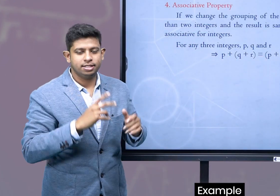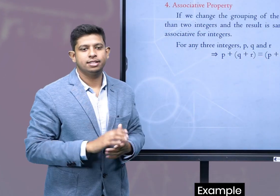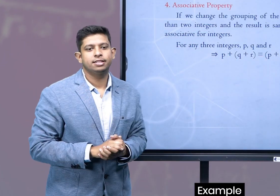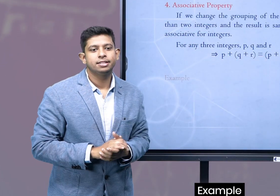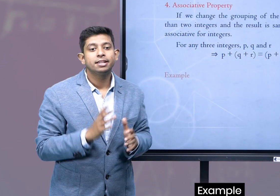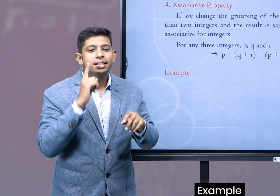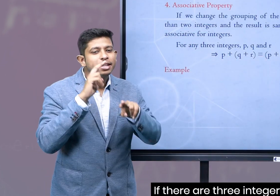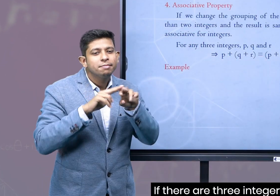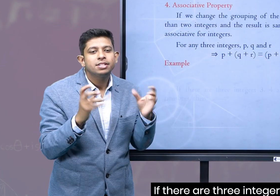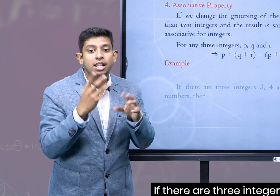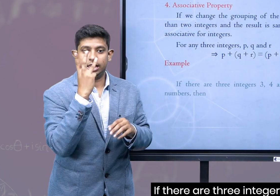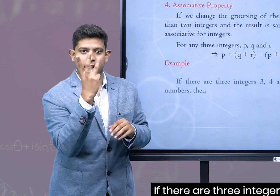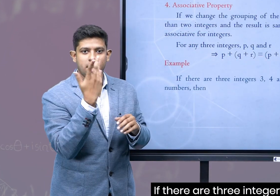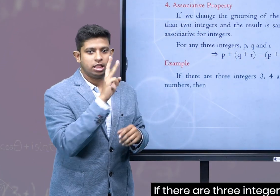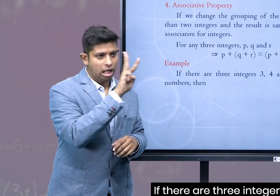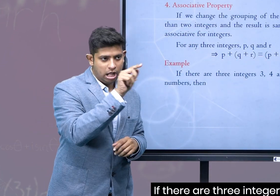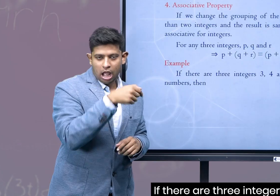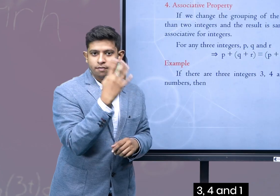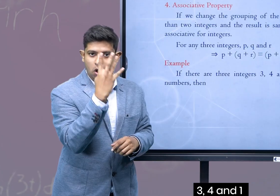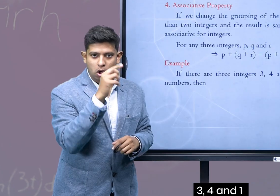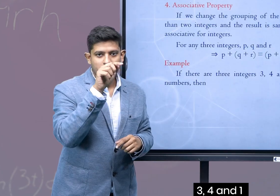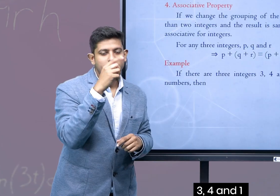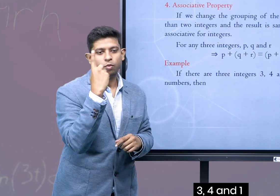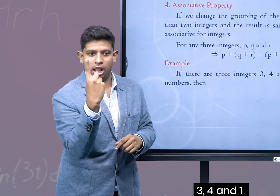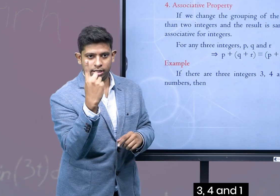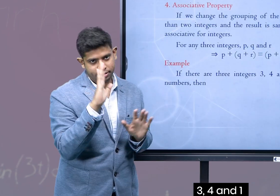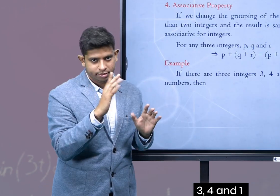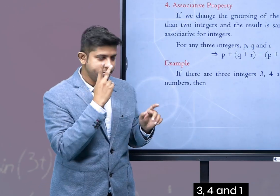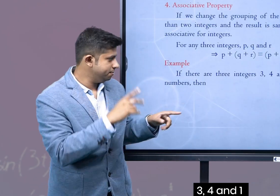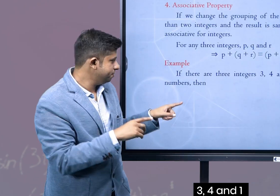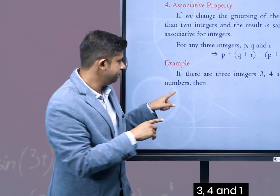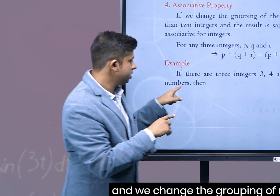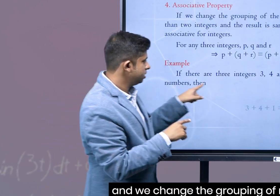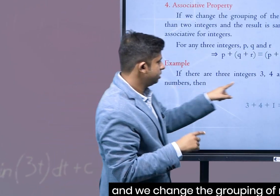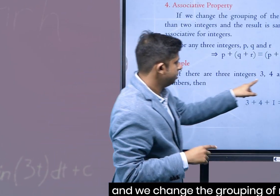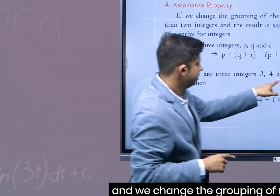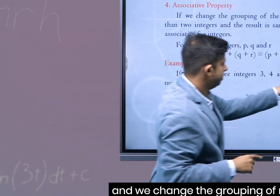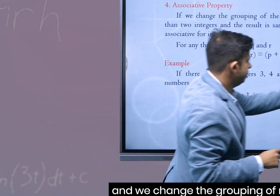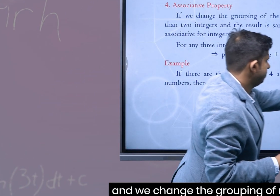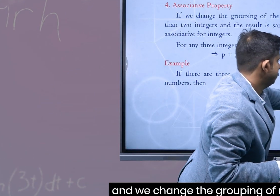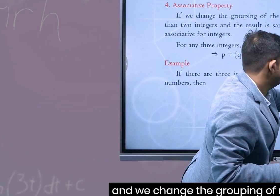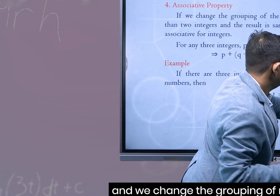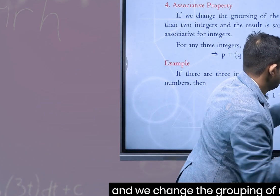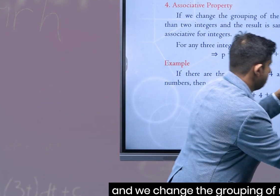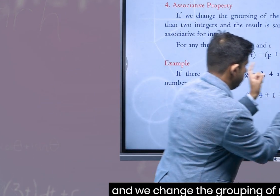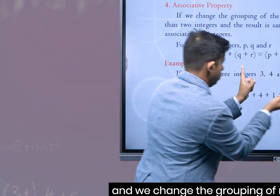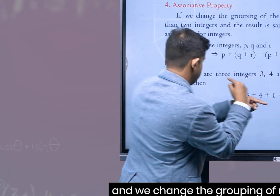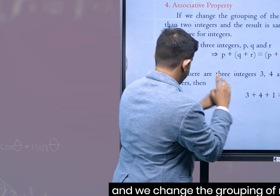Example: if there are three integers 3, 4 and 1 and we change the grouping of numbers,